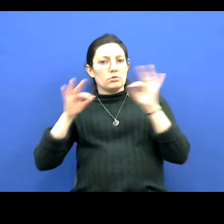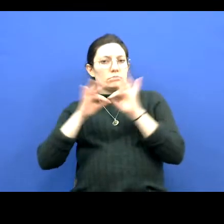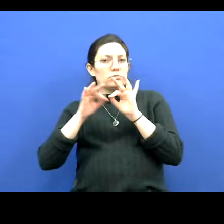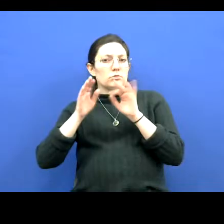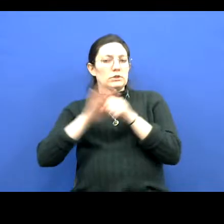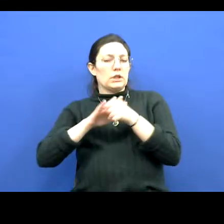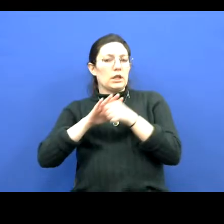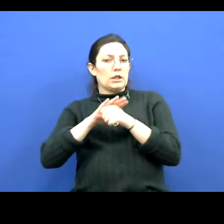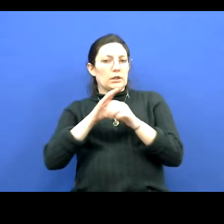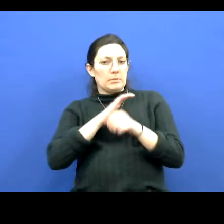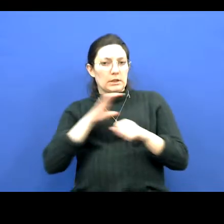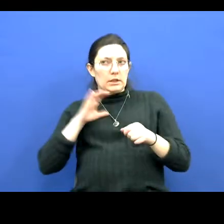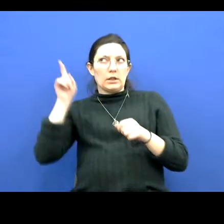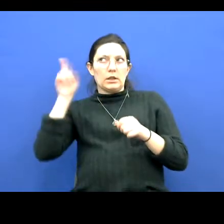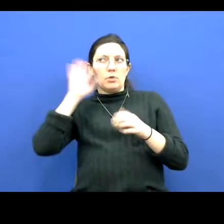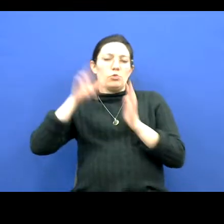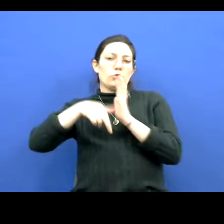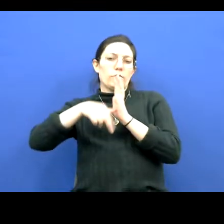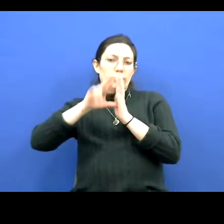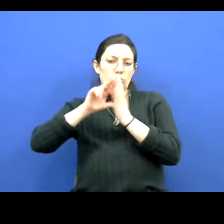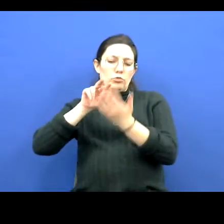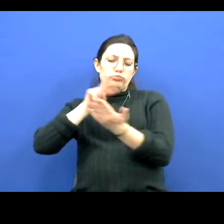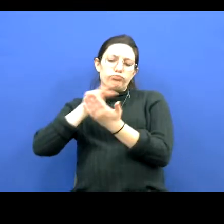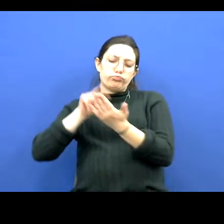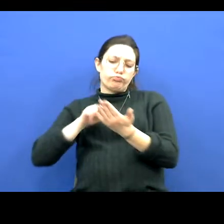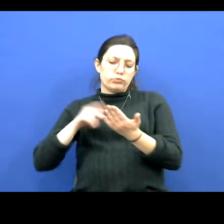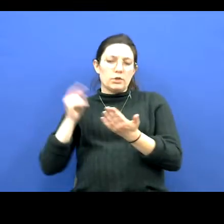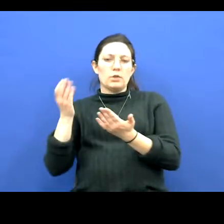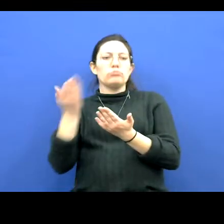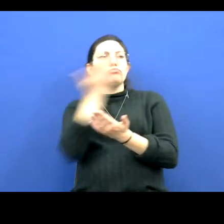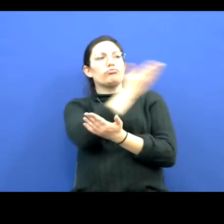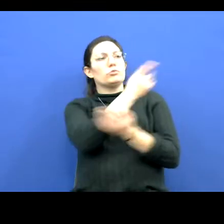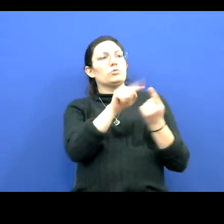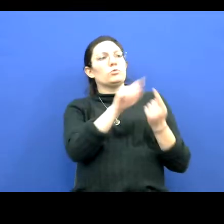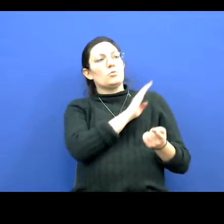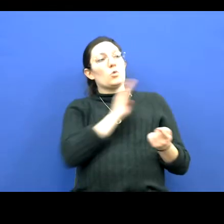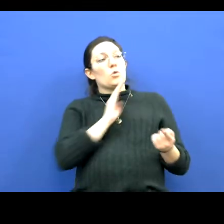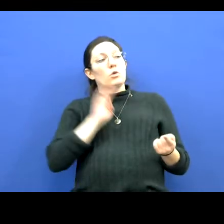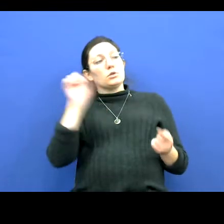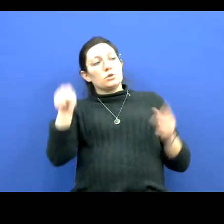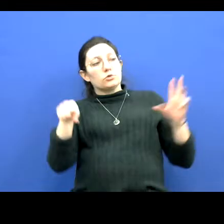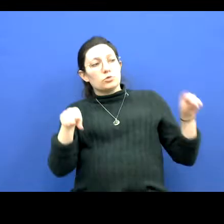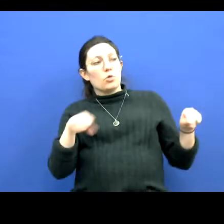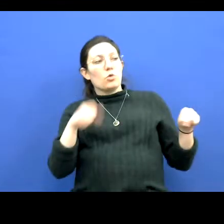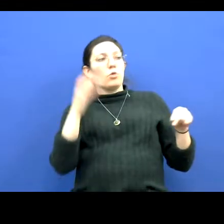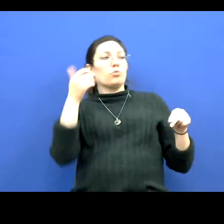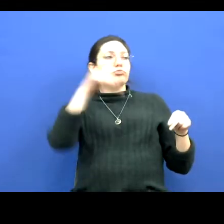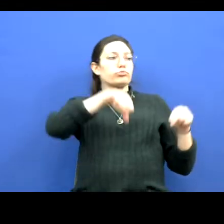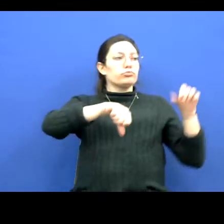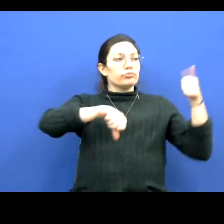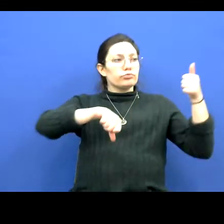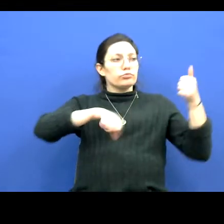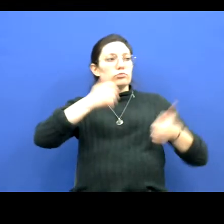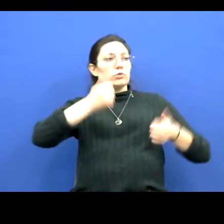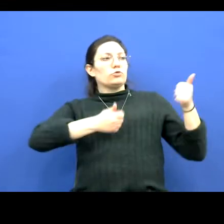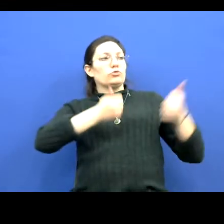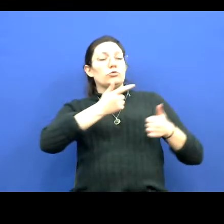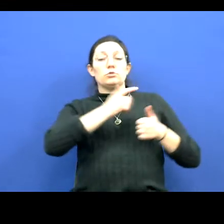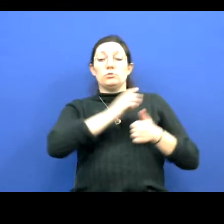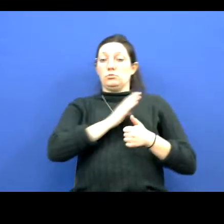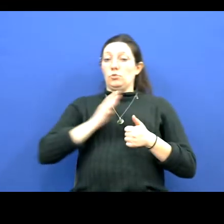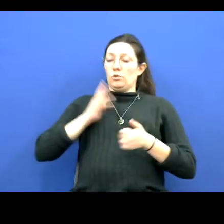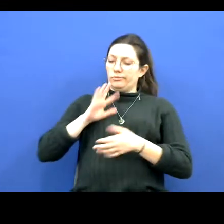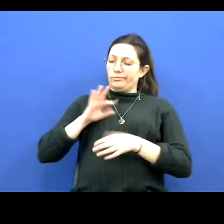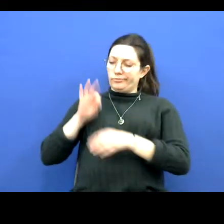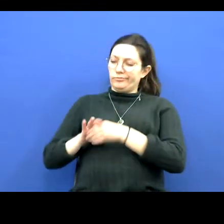review the thing, they make a recommendation to the town board as to whether it's going to be on, then the town board votes on it as what's called